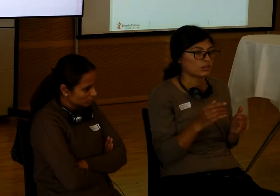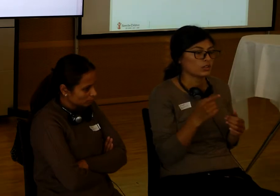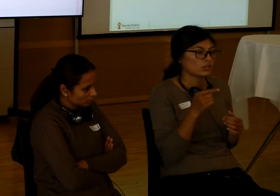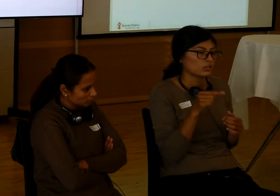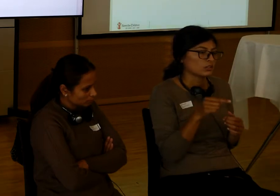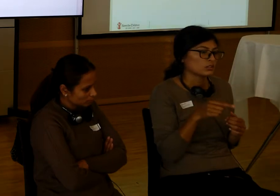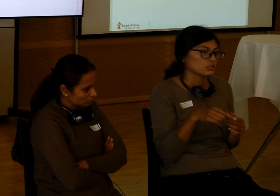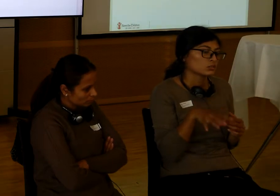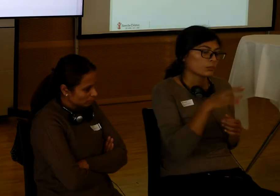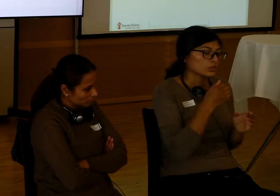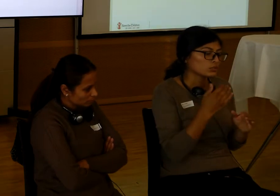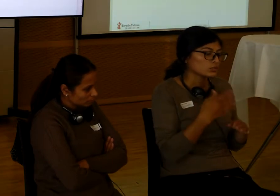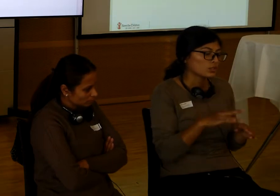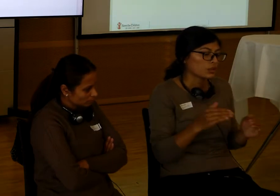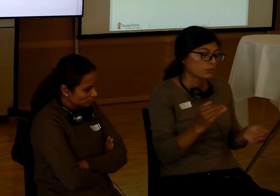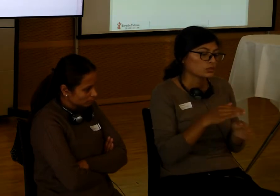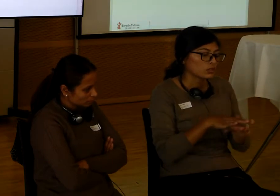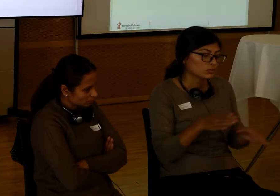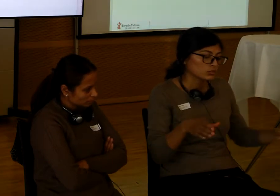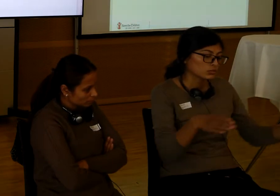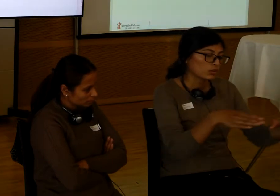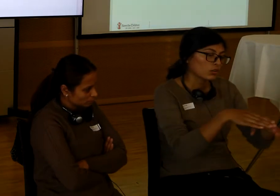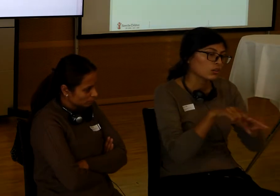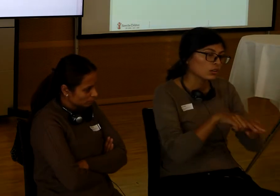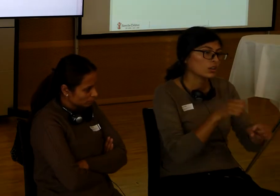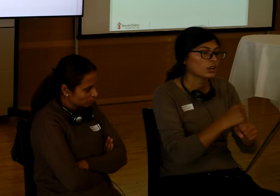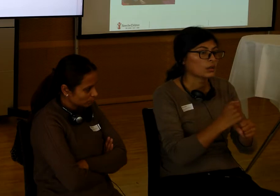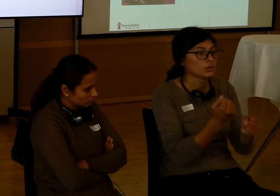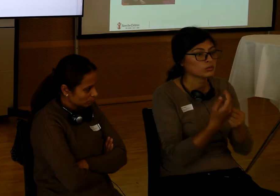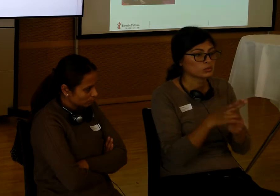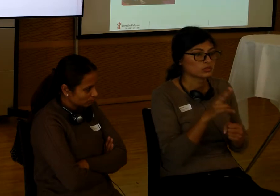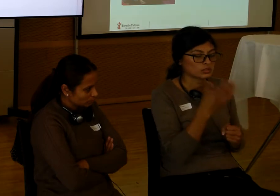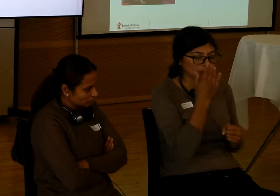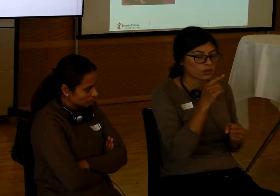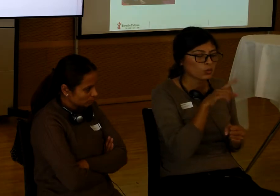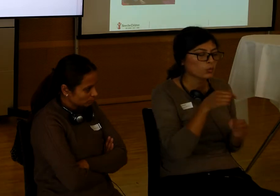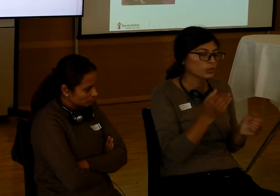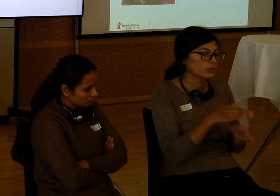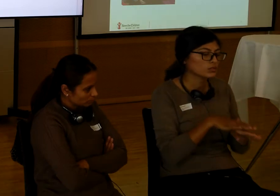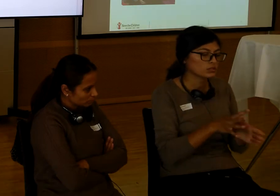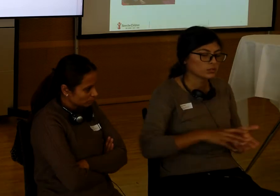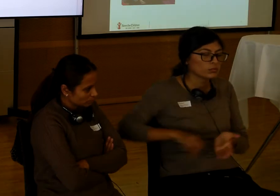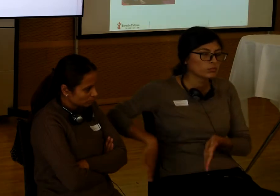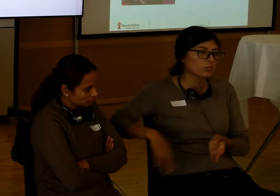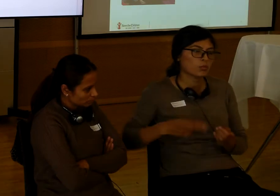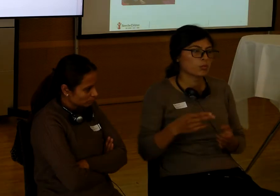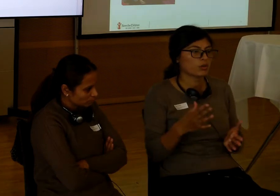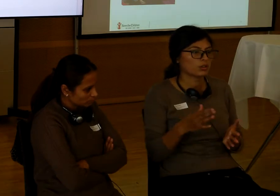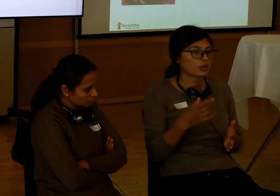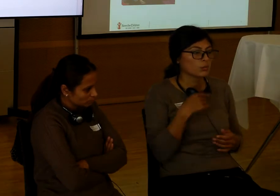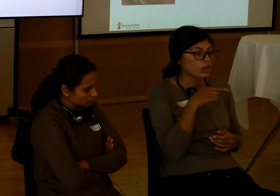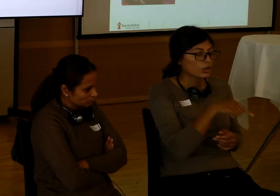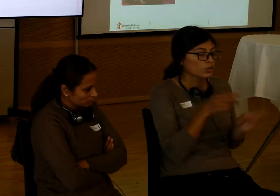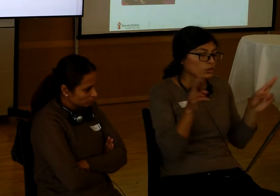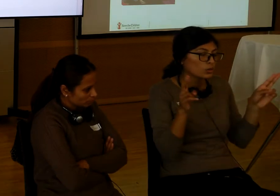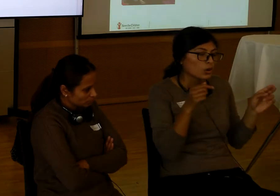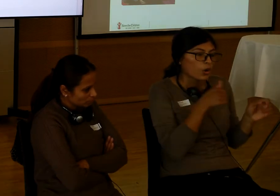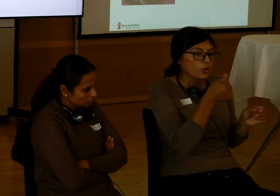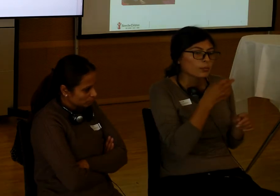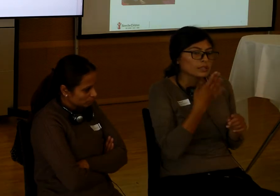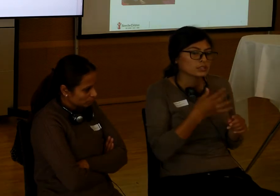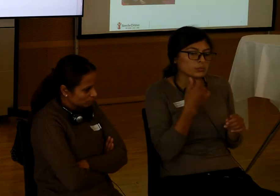was left out. I like this testimony because it shows that true